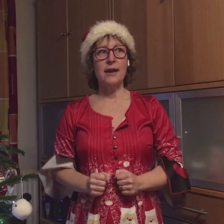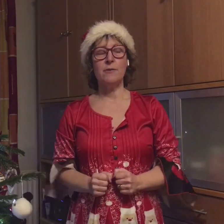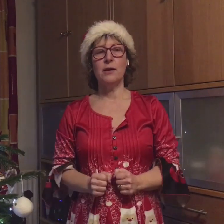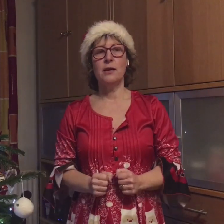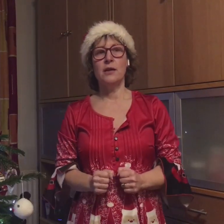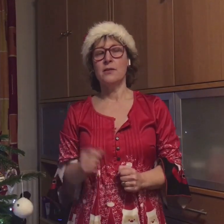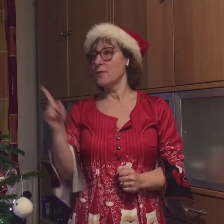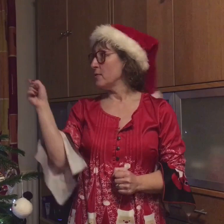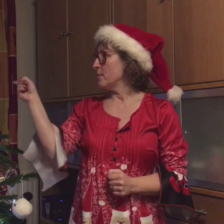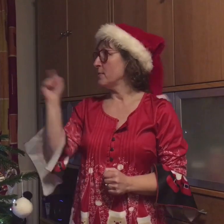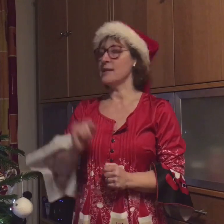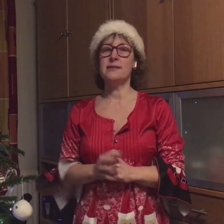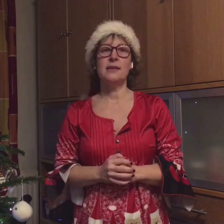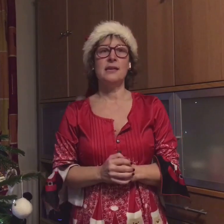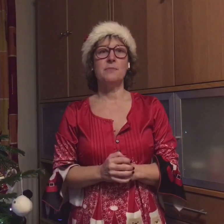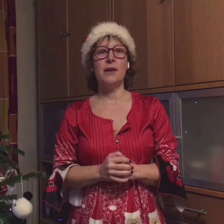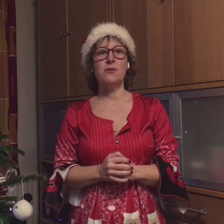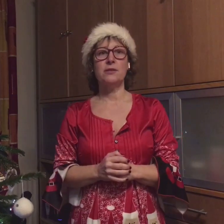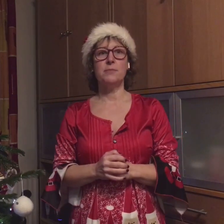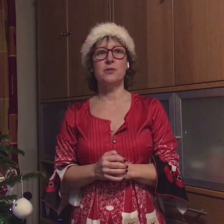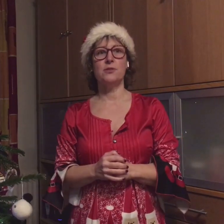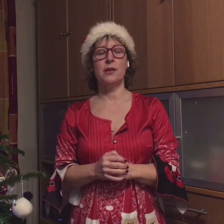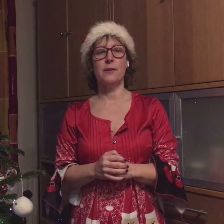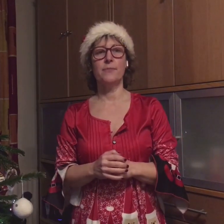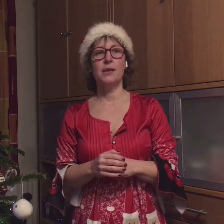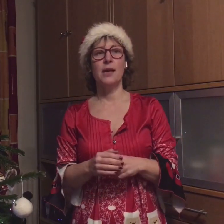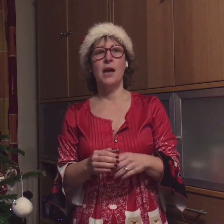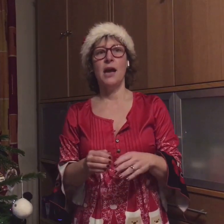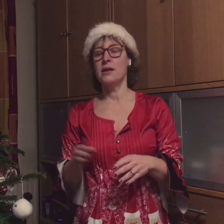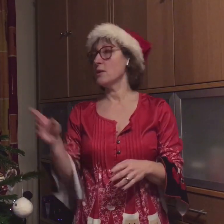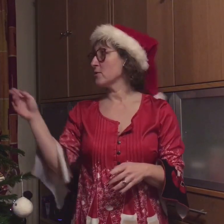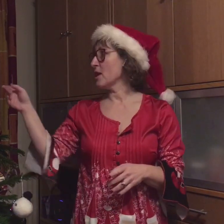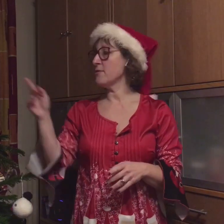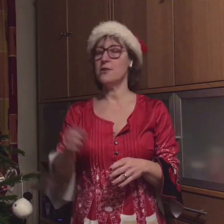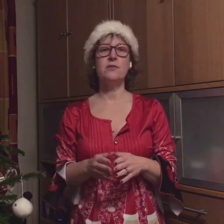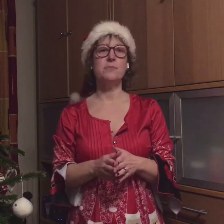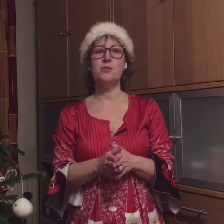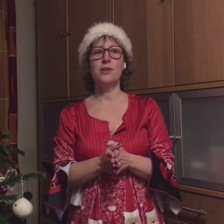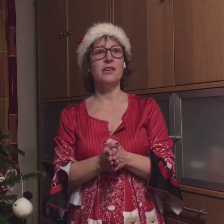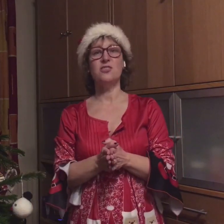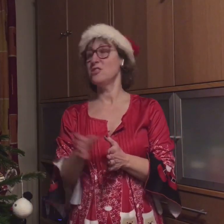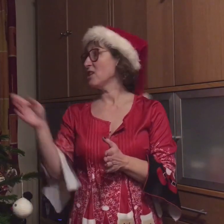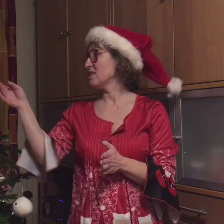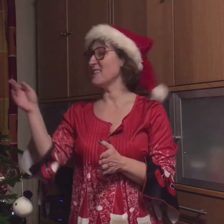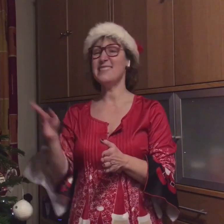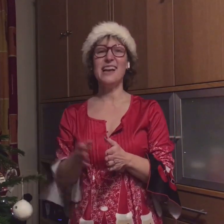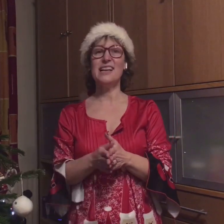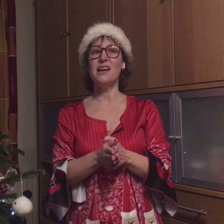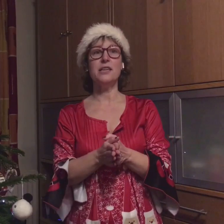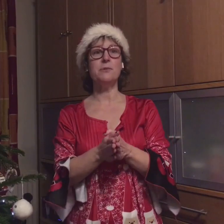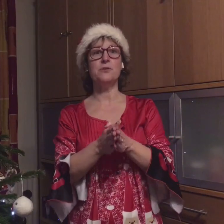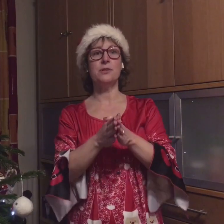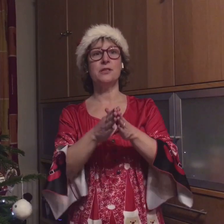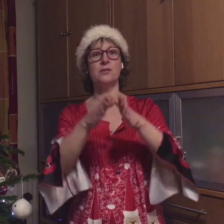Now, this is my Christmas tree. And the sign for a Christmas tree is just exactly like you would draw it at